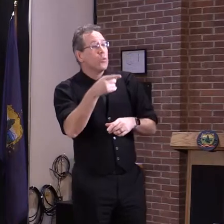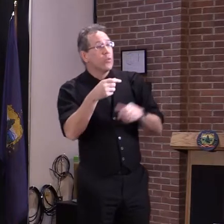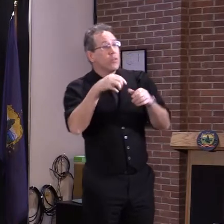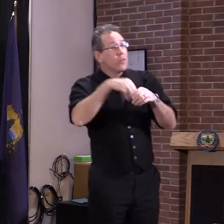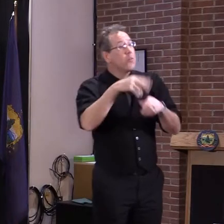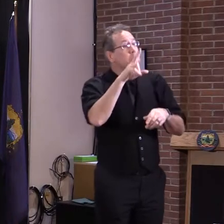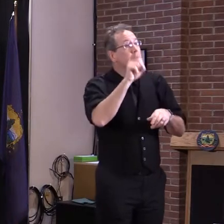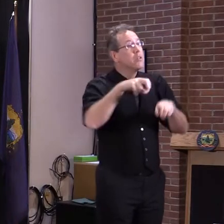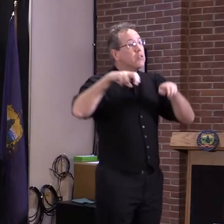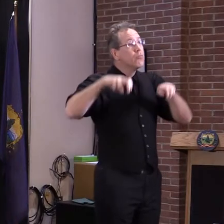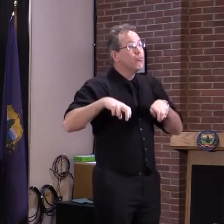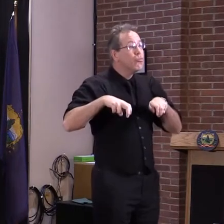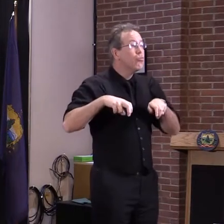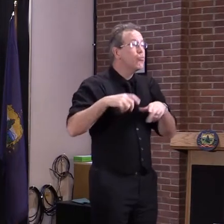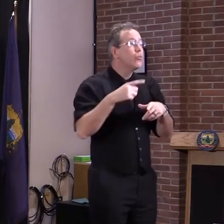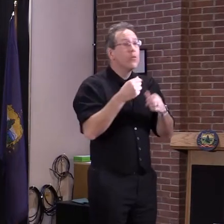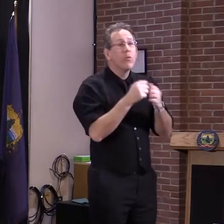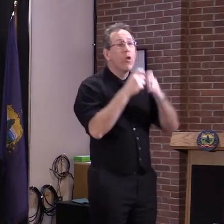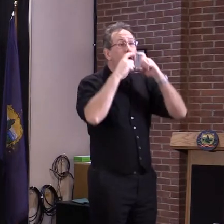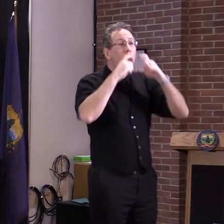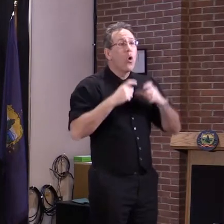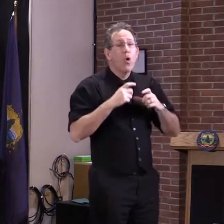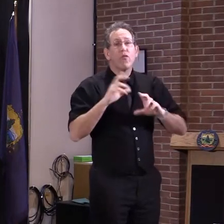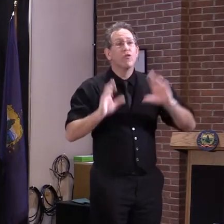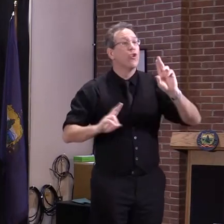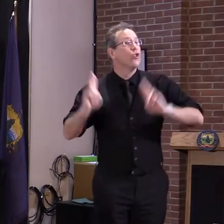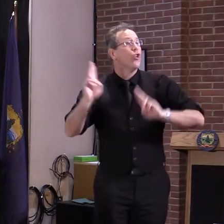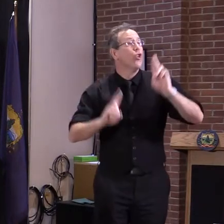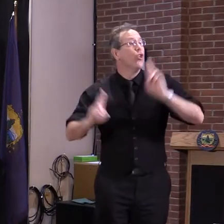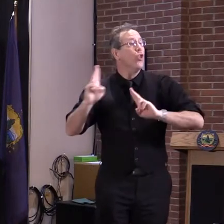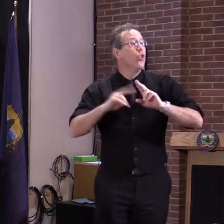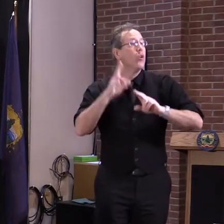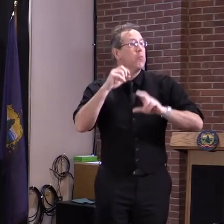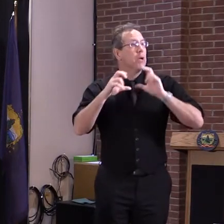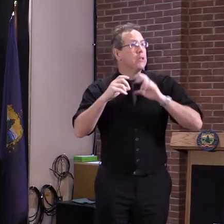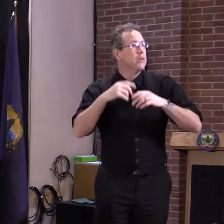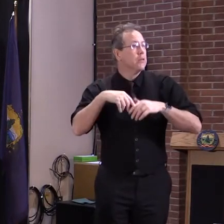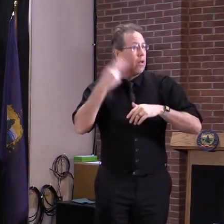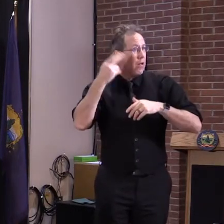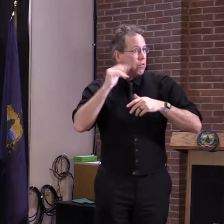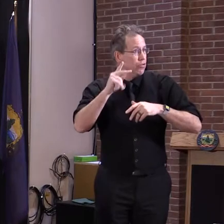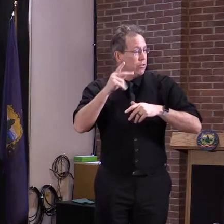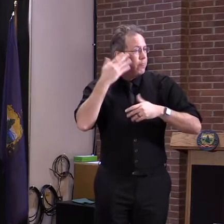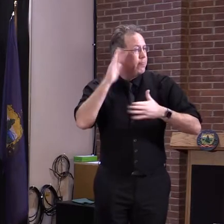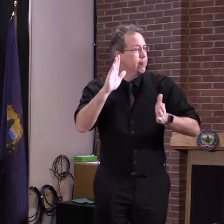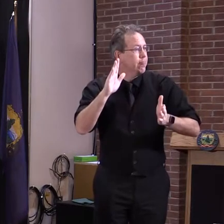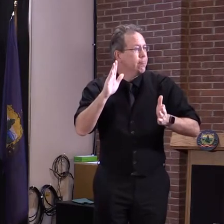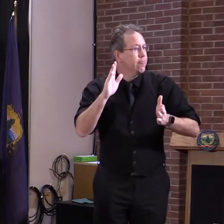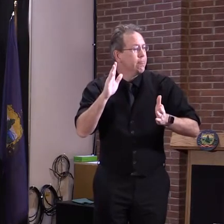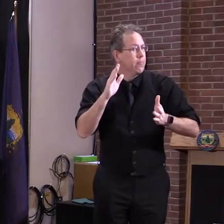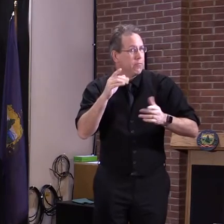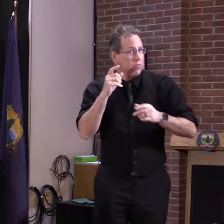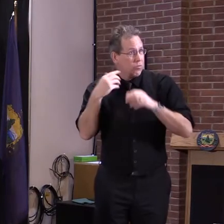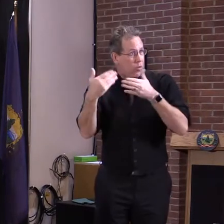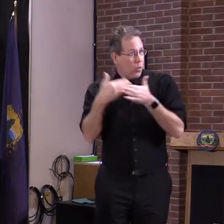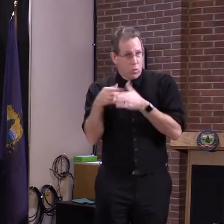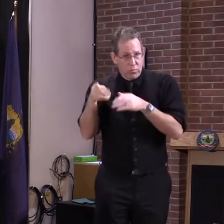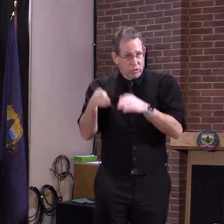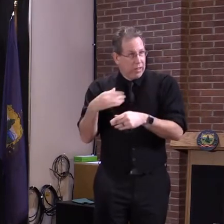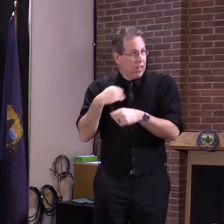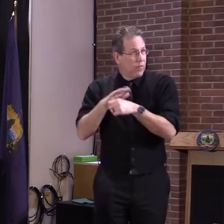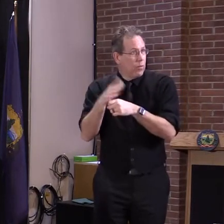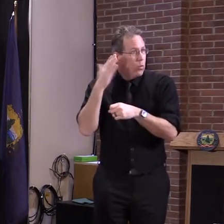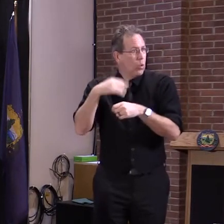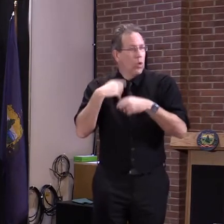for students when they remove their masks to eat in the cafeteria. Our real-world experience with the virus in our schools indicated that neither